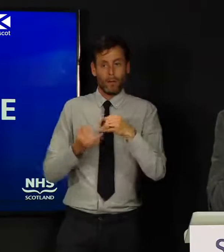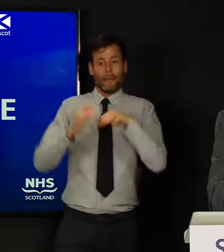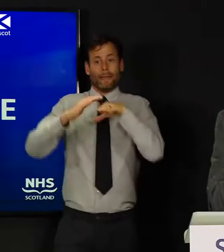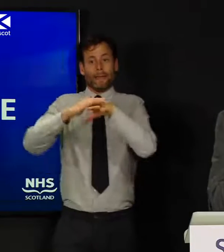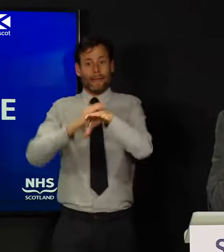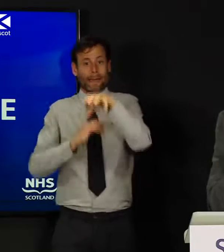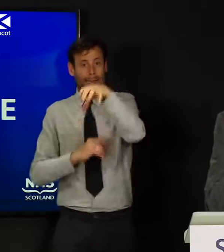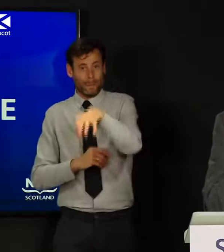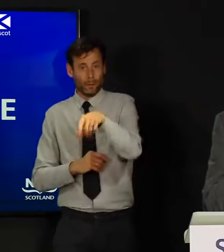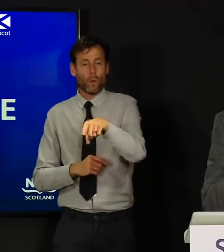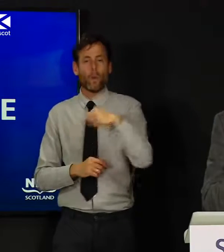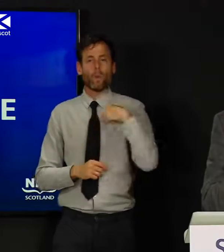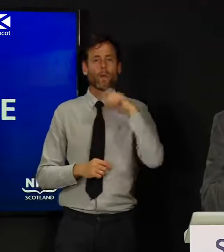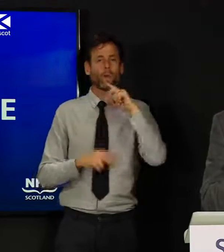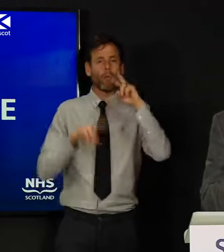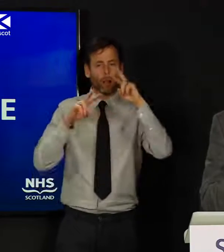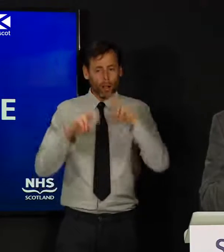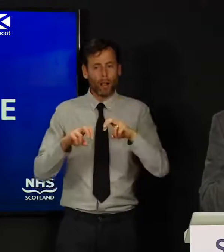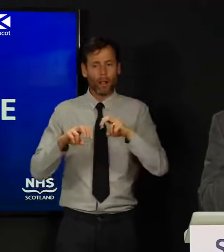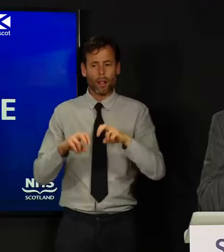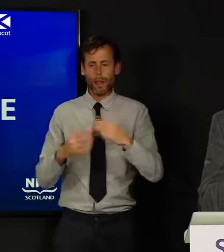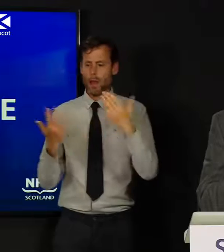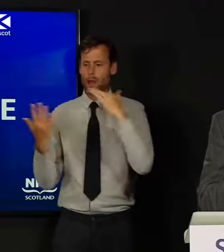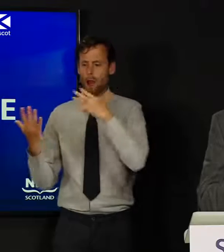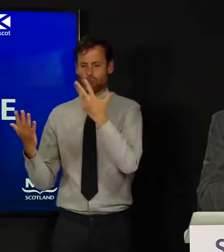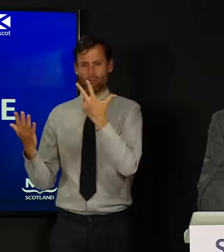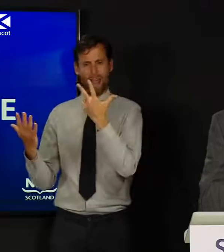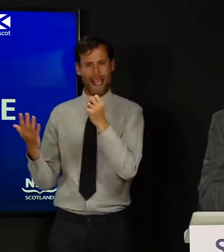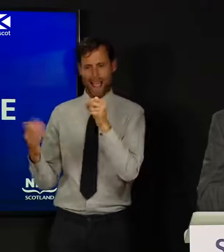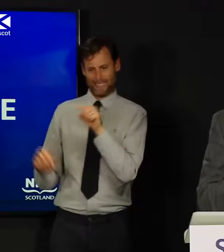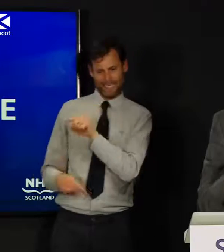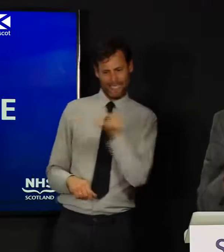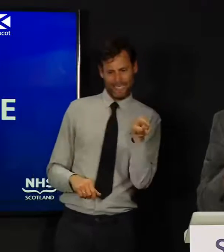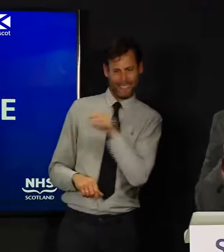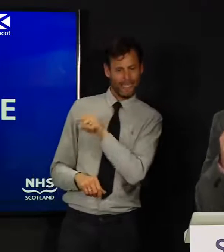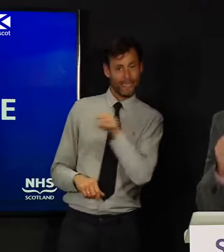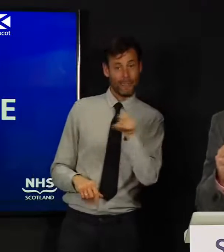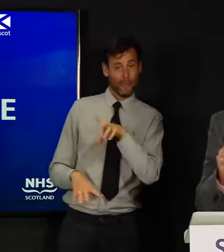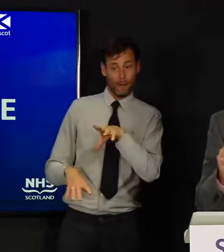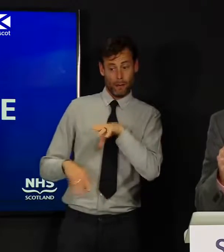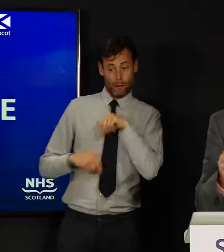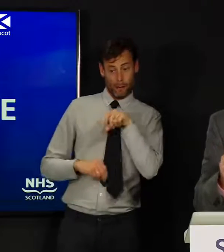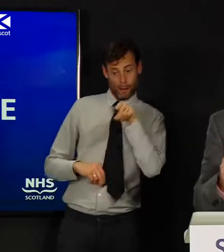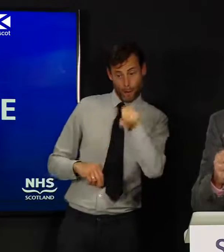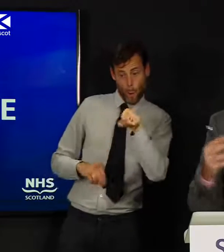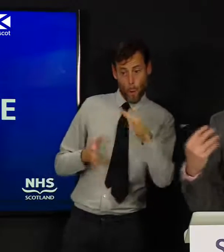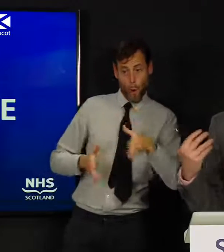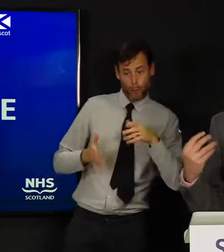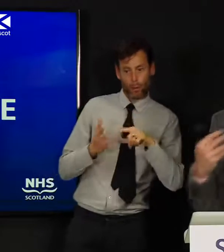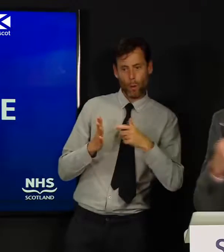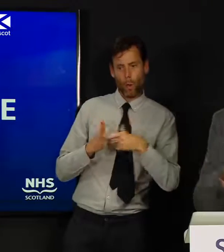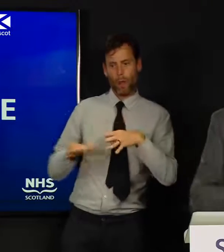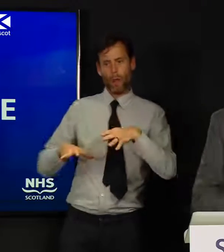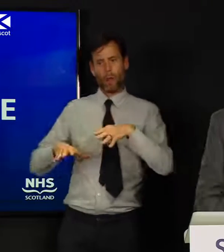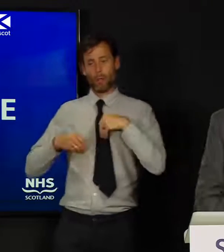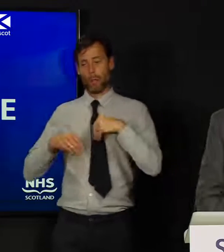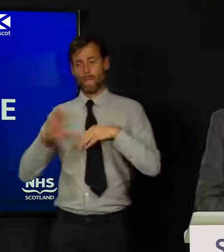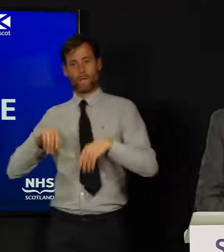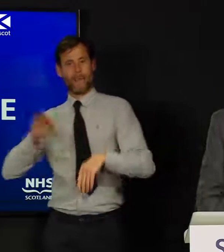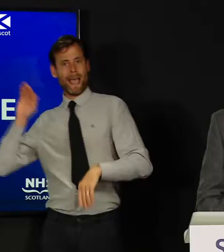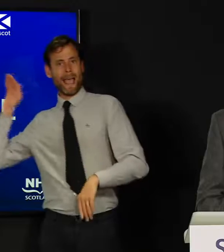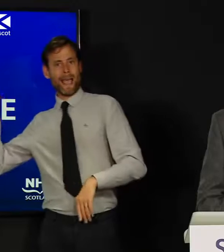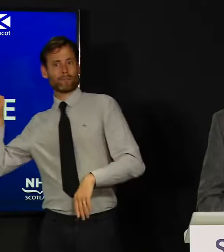the data we will get about where these people, as far as possible, we can tell whether they got them in the institution or brought it